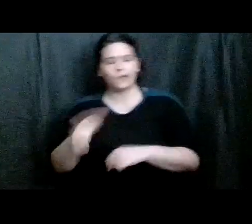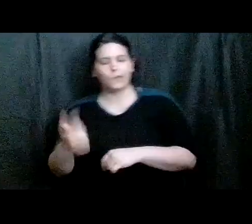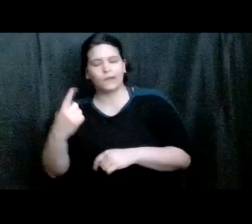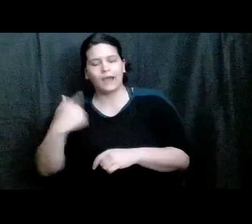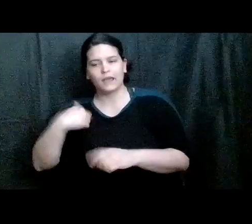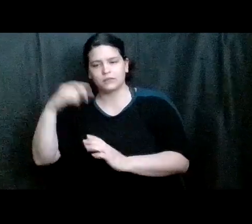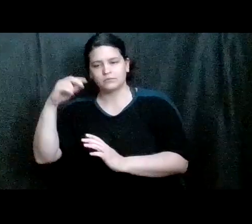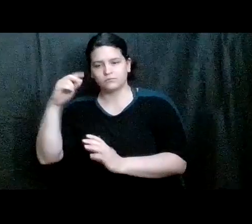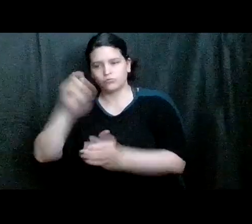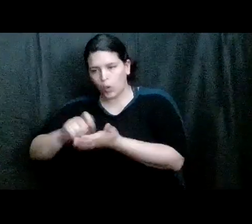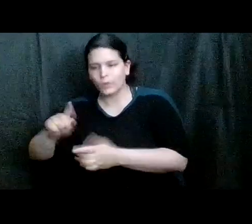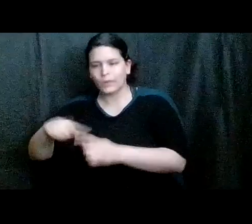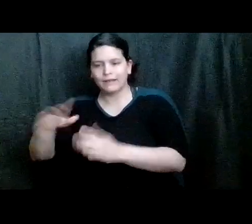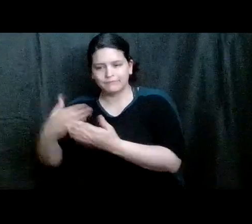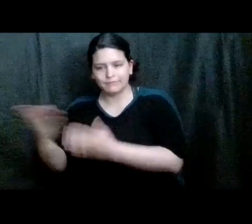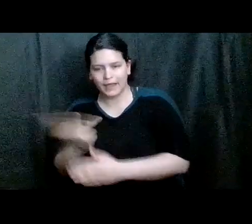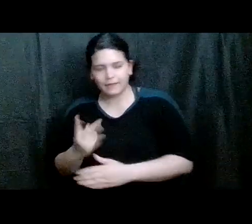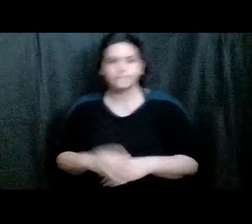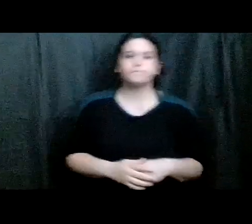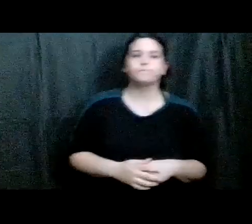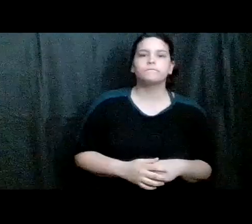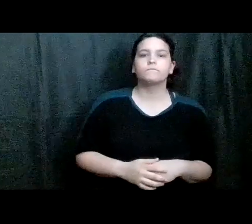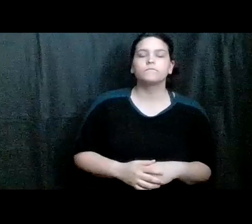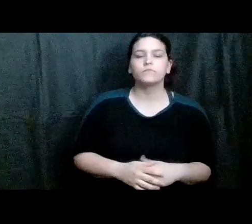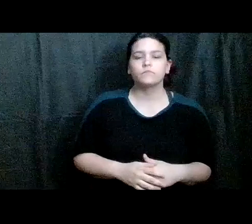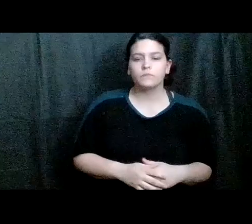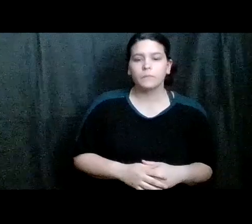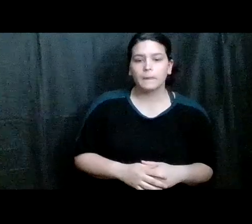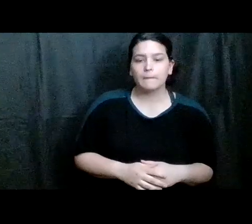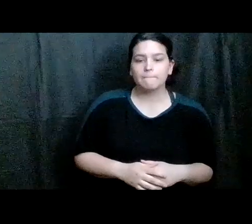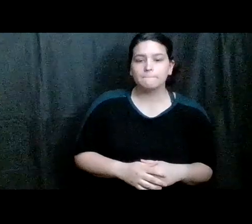Says, which is the Mayan Achi word for amaranth.